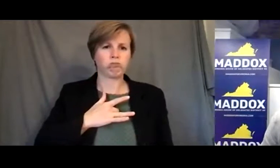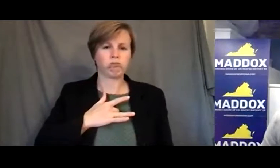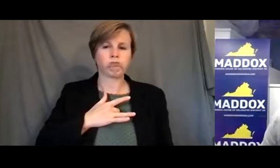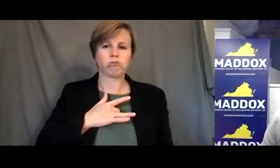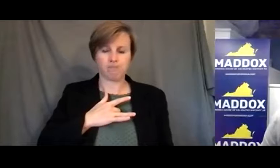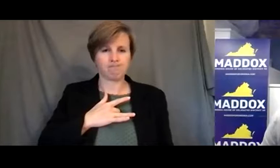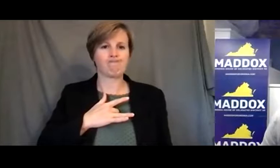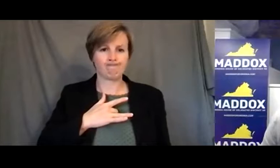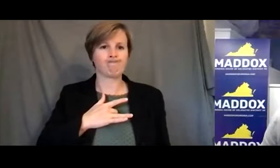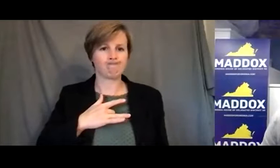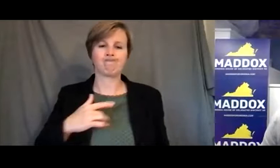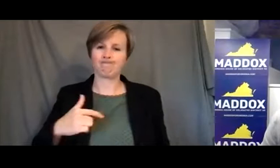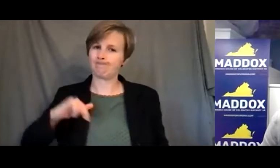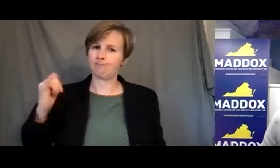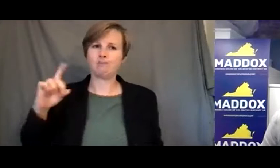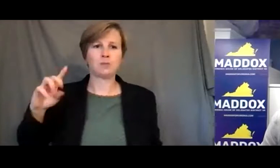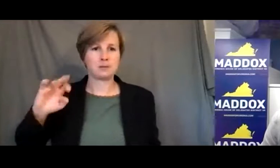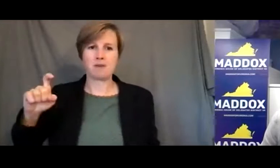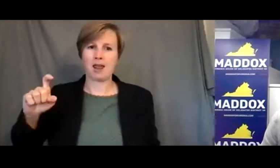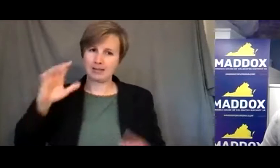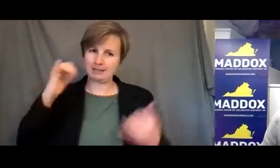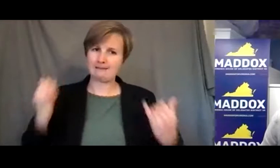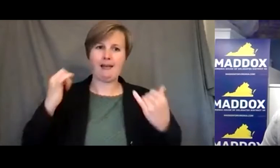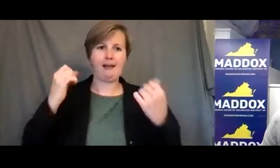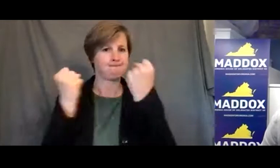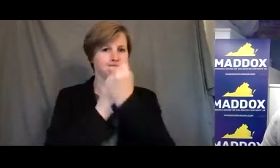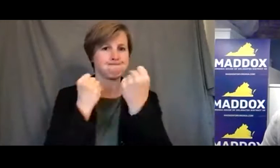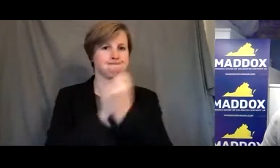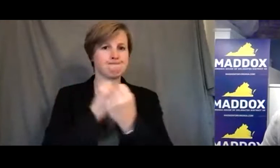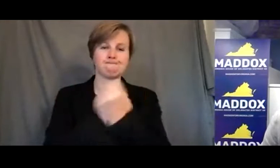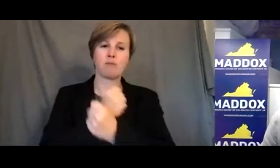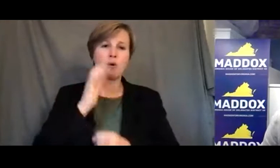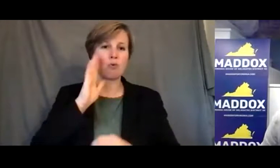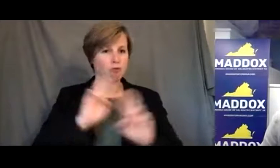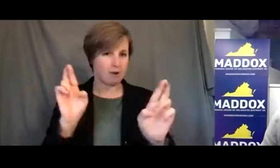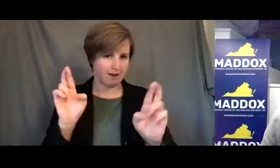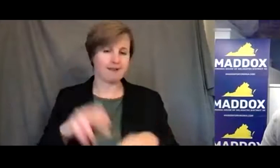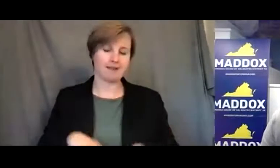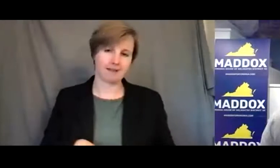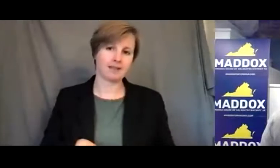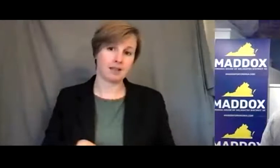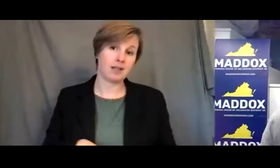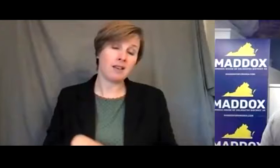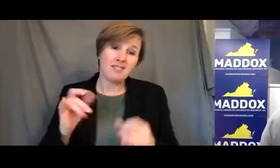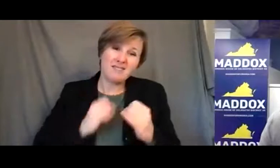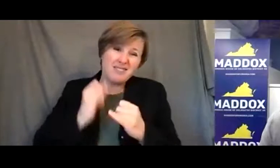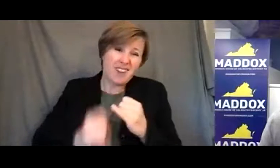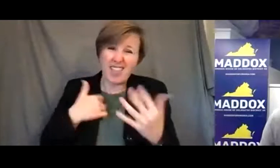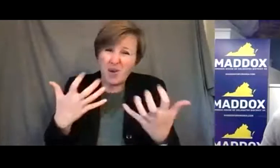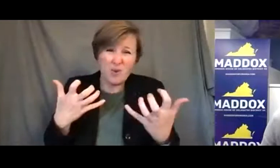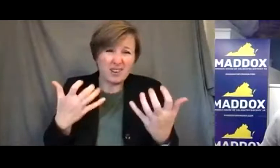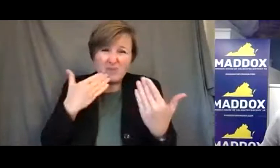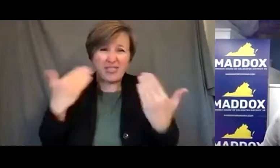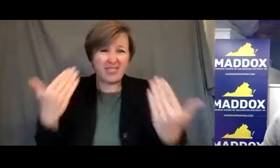advocate in JD Maddox when I go to Richmond like no other, I think. Finally, I'd just like to